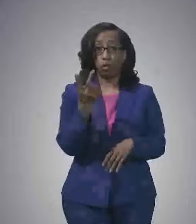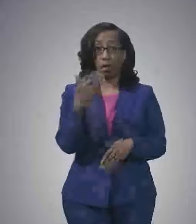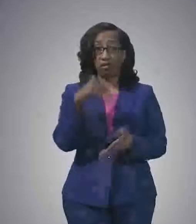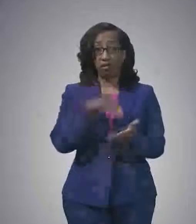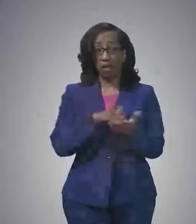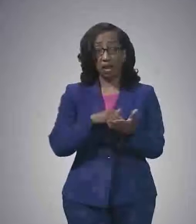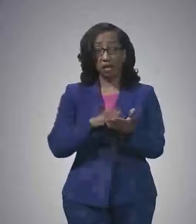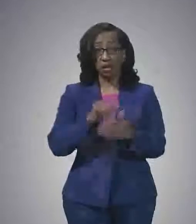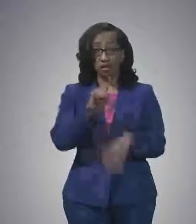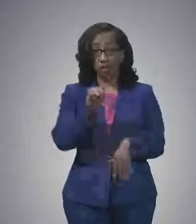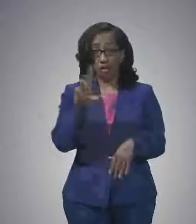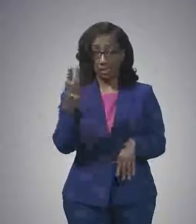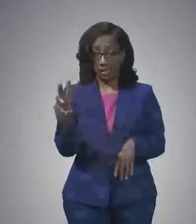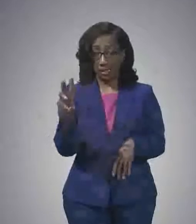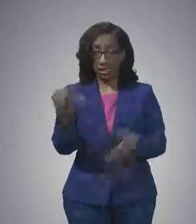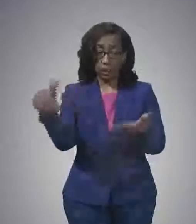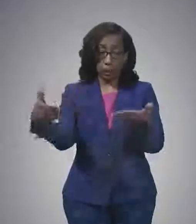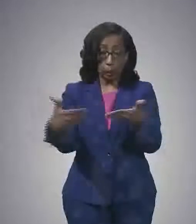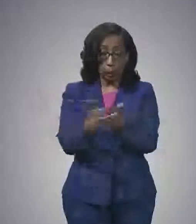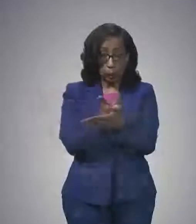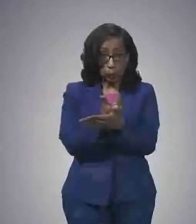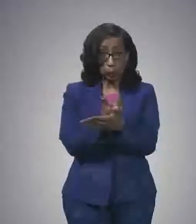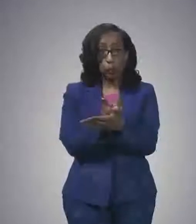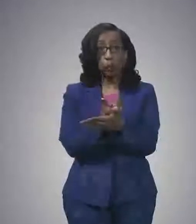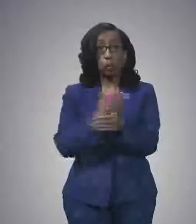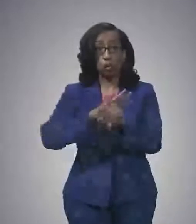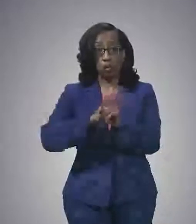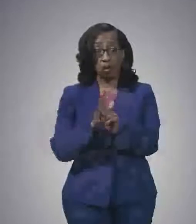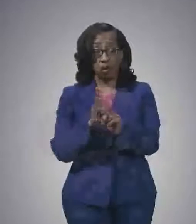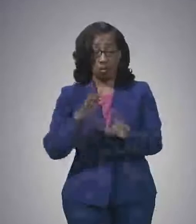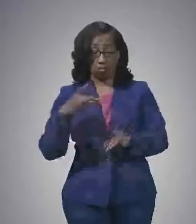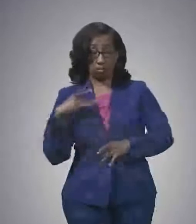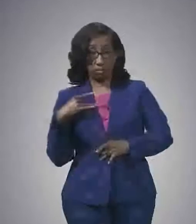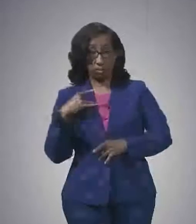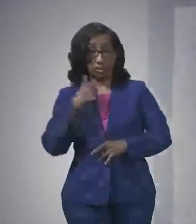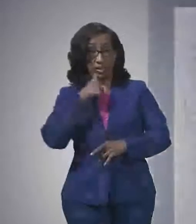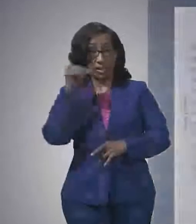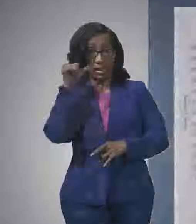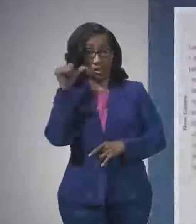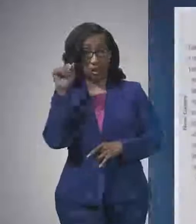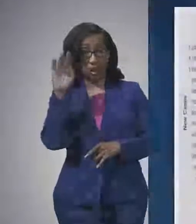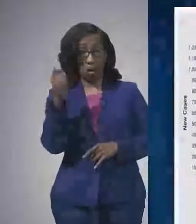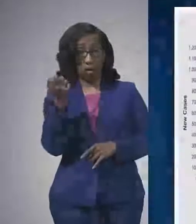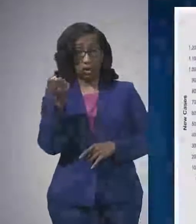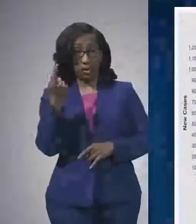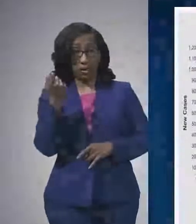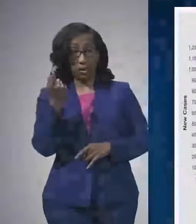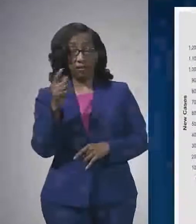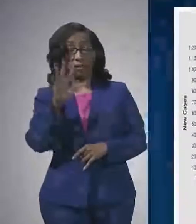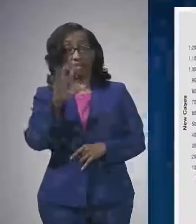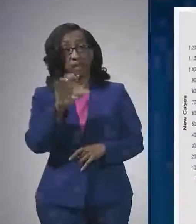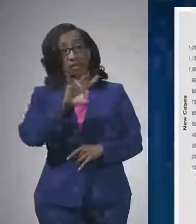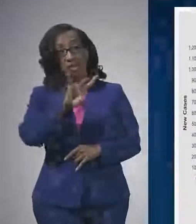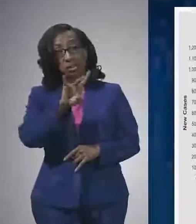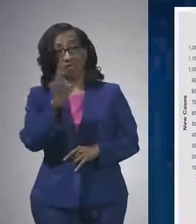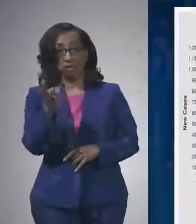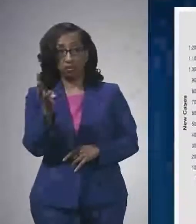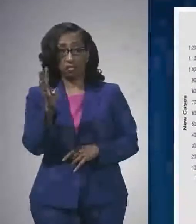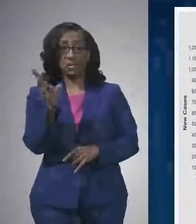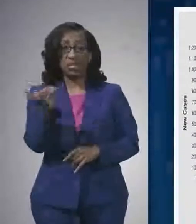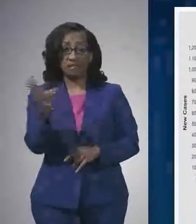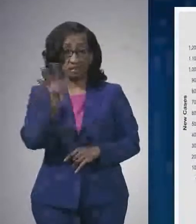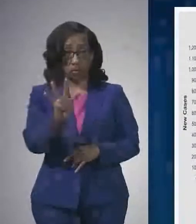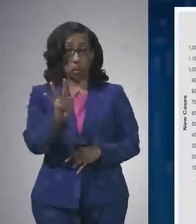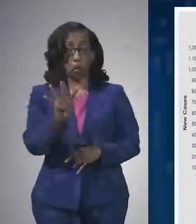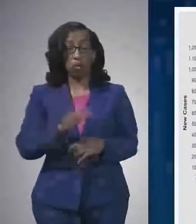112,026. New cases reported as of yesterday, August 11th, 574. The